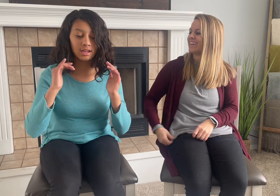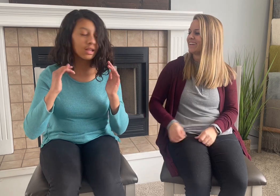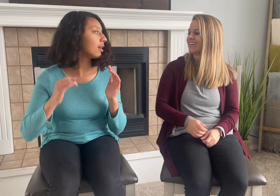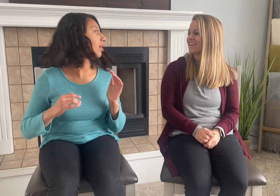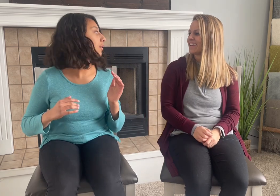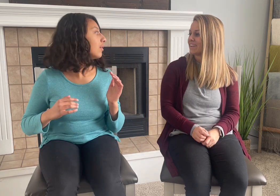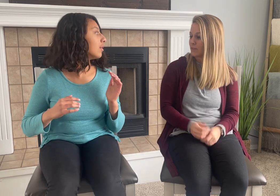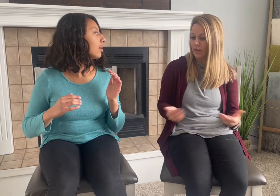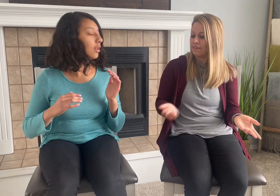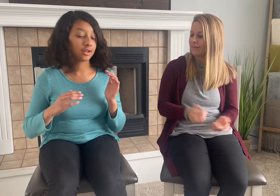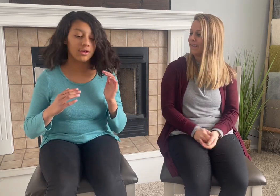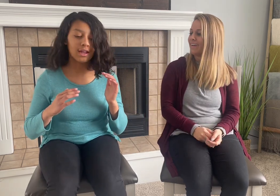Okay.